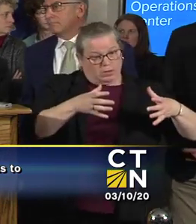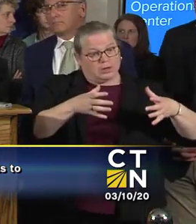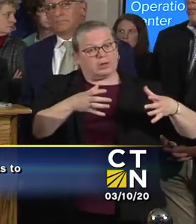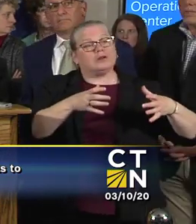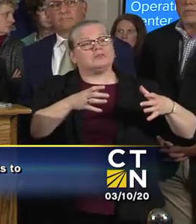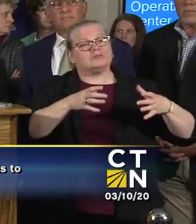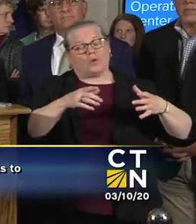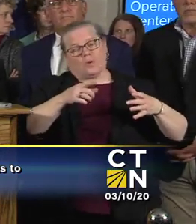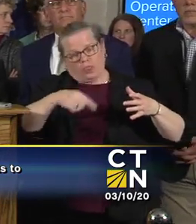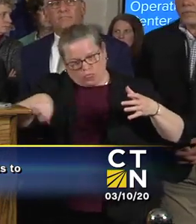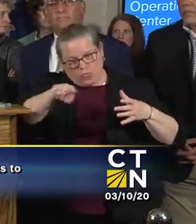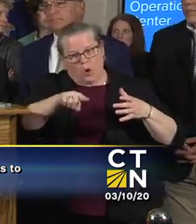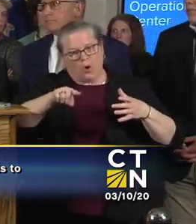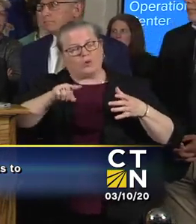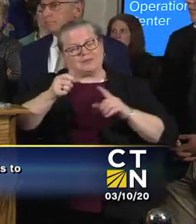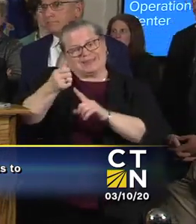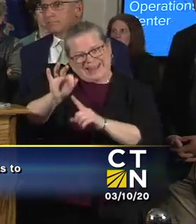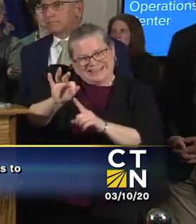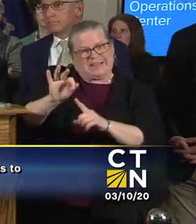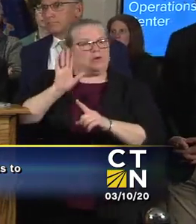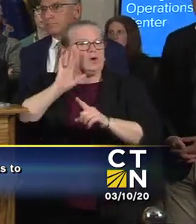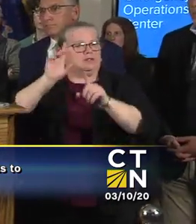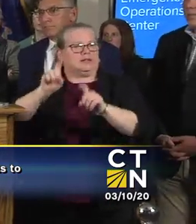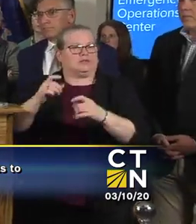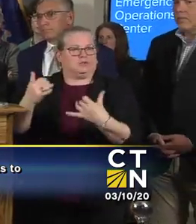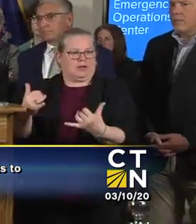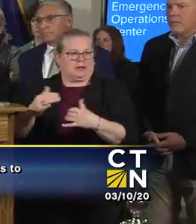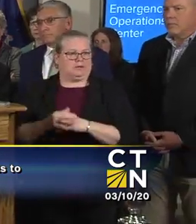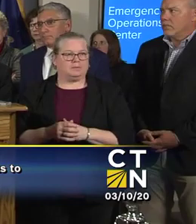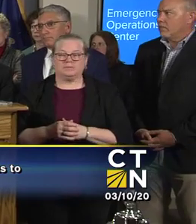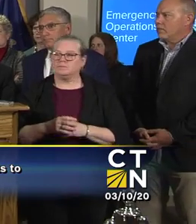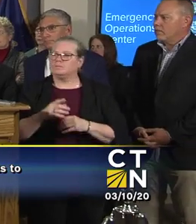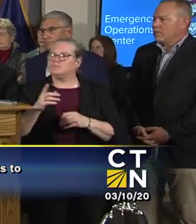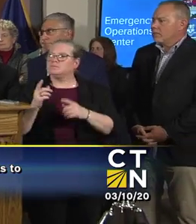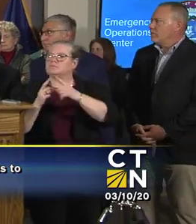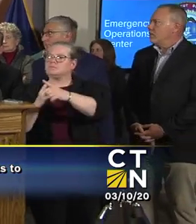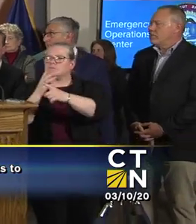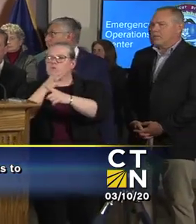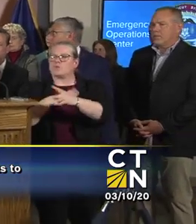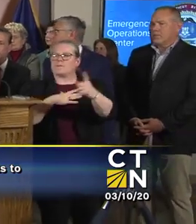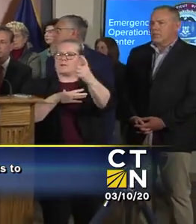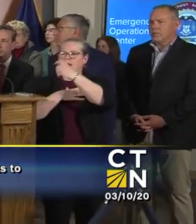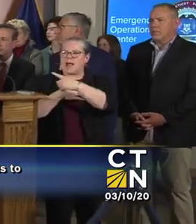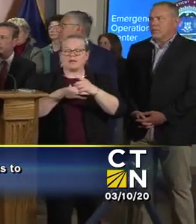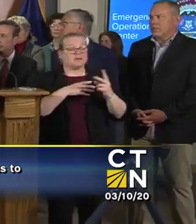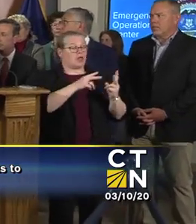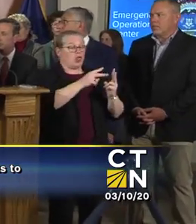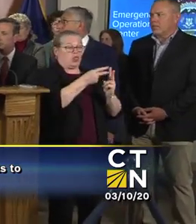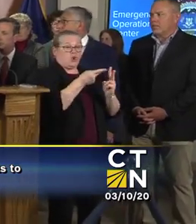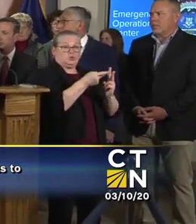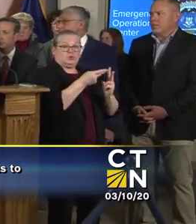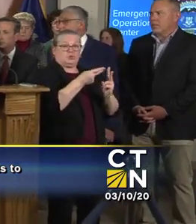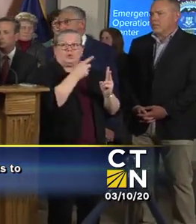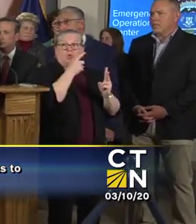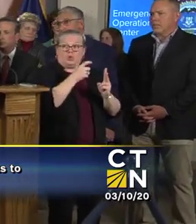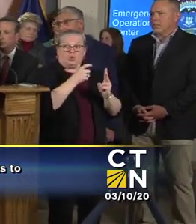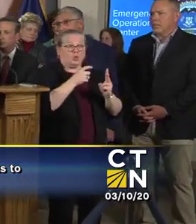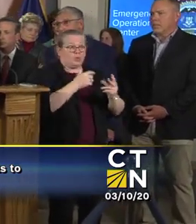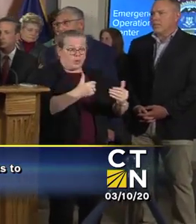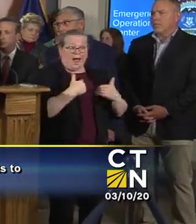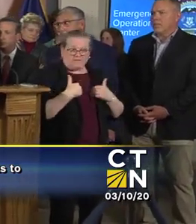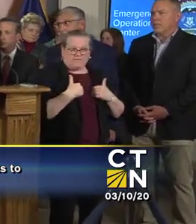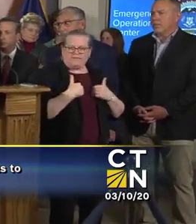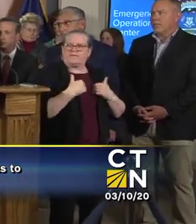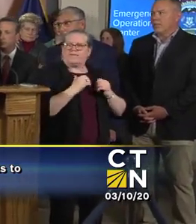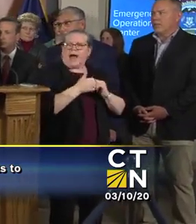being tested today. How are the two that have been confirmed cases, how are they doing? They're doing okay. They're